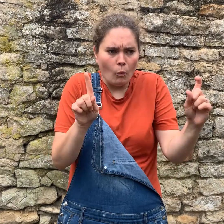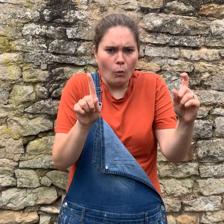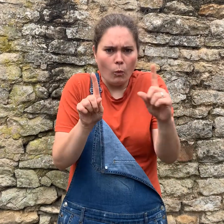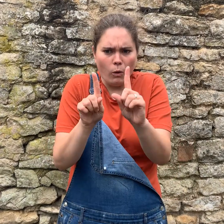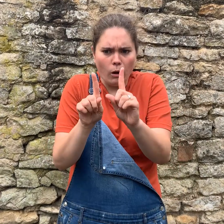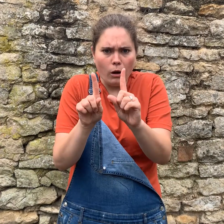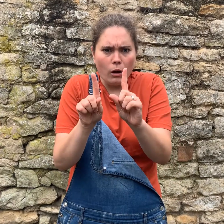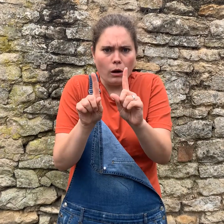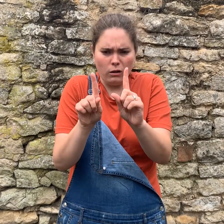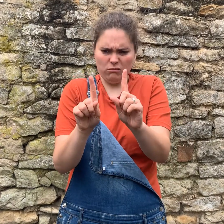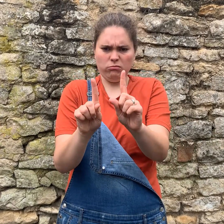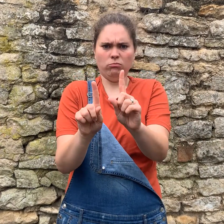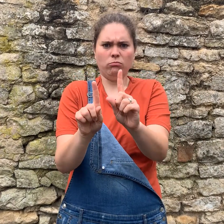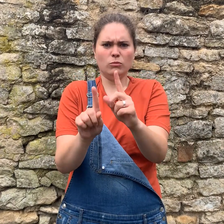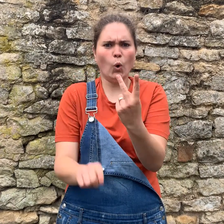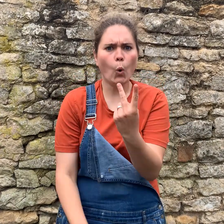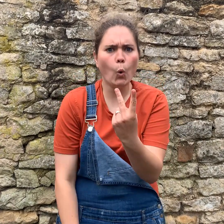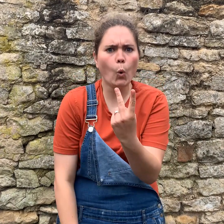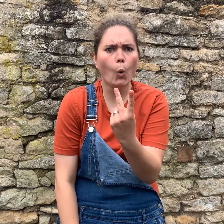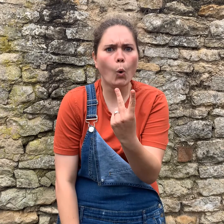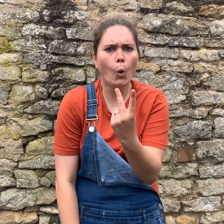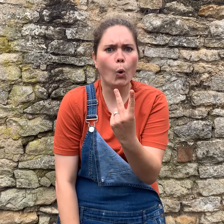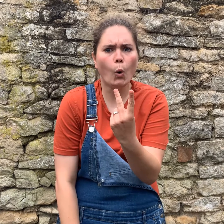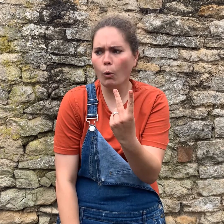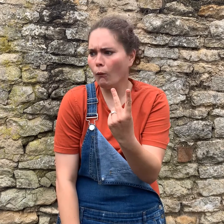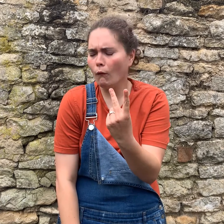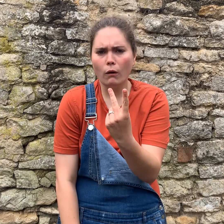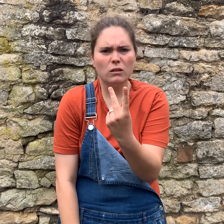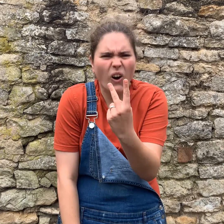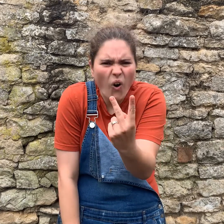suddenly, the same neighbour came out of the door again. 2 of them.